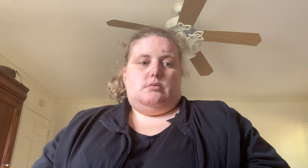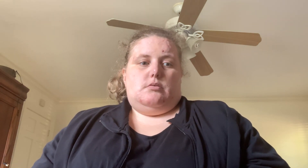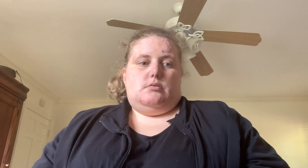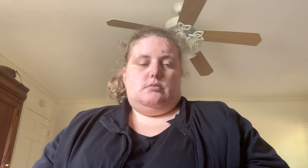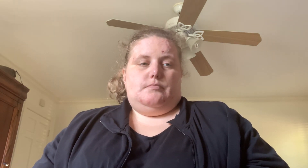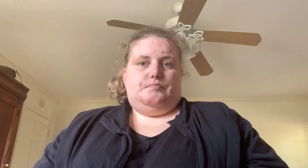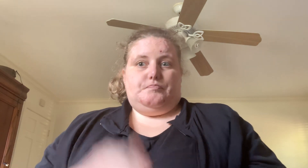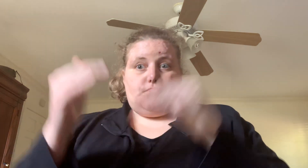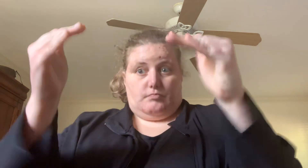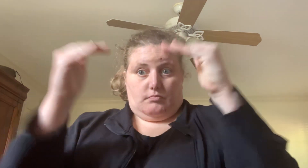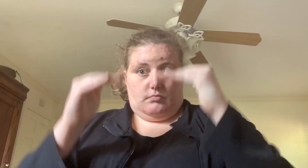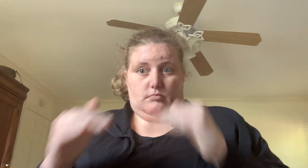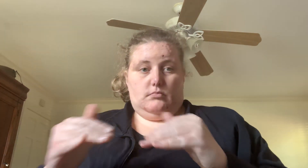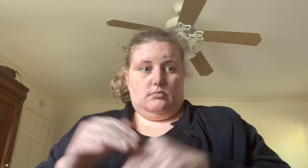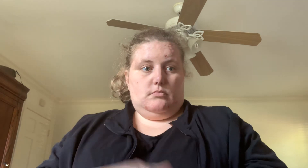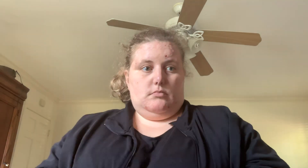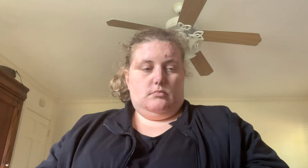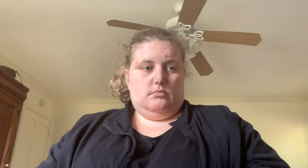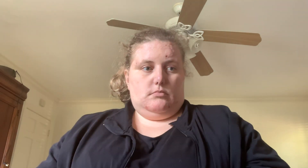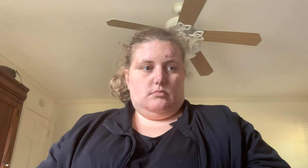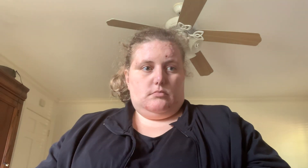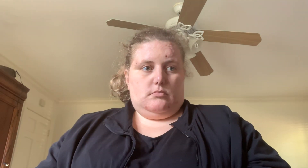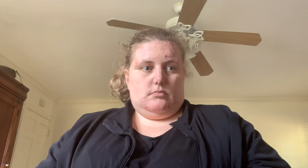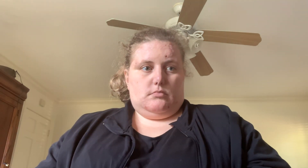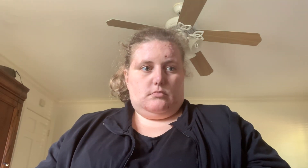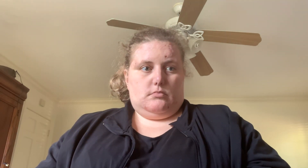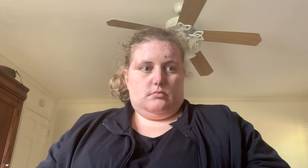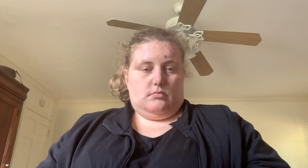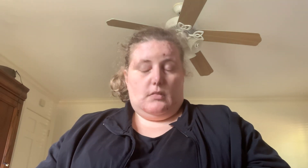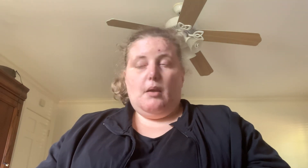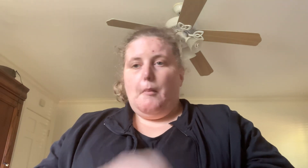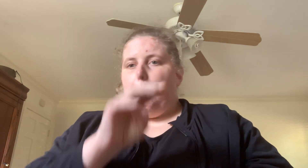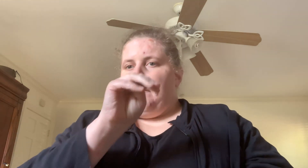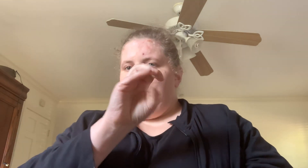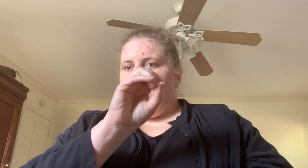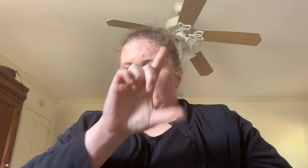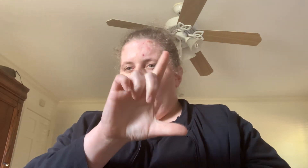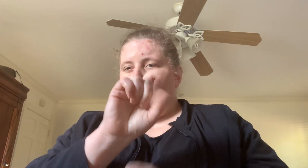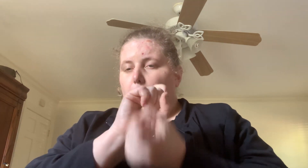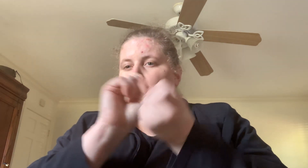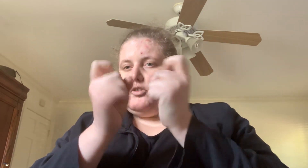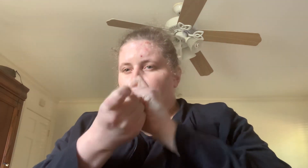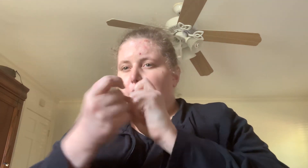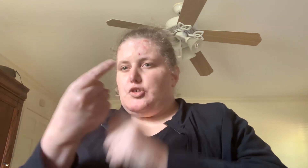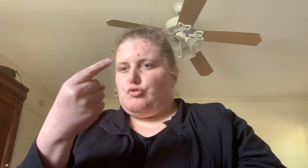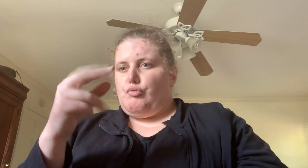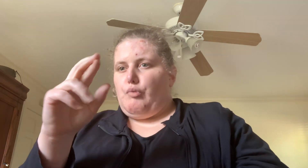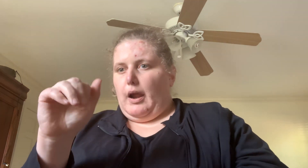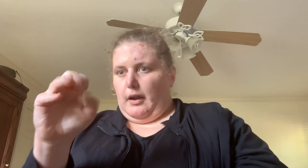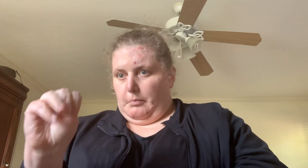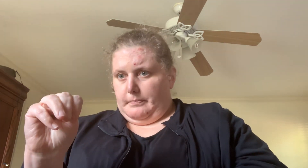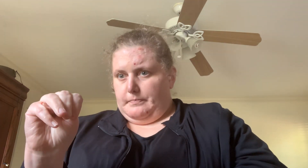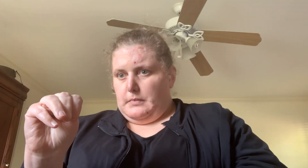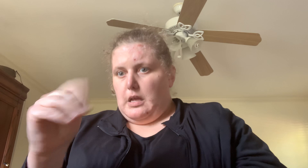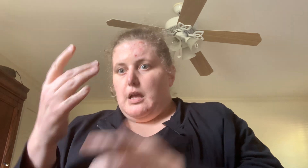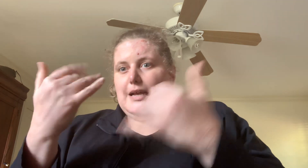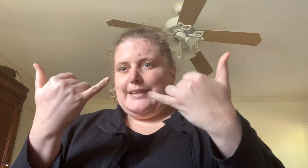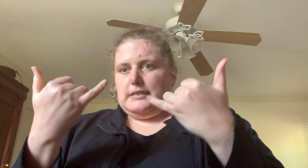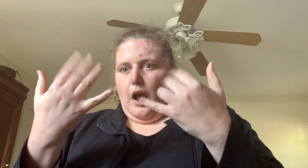So for all of these, I've gone from moles to grams. But what I want to do is do one where we